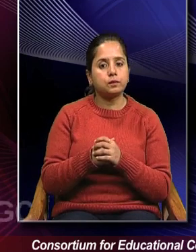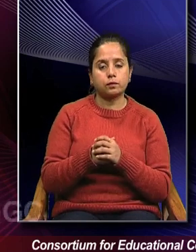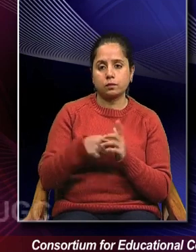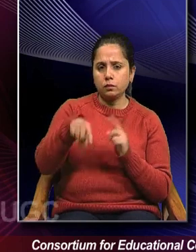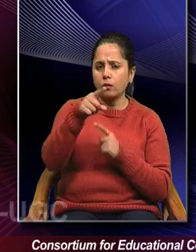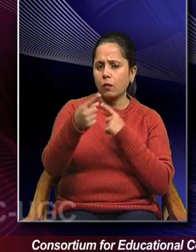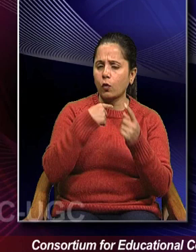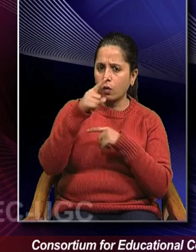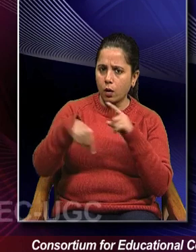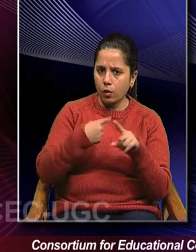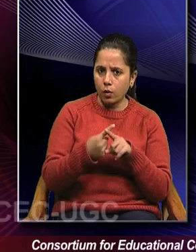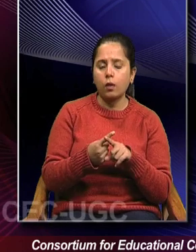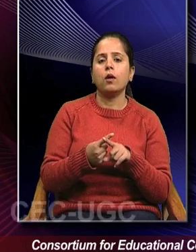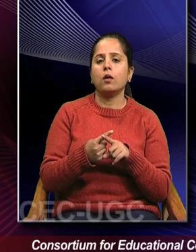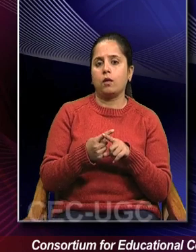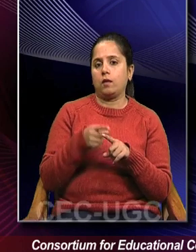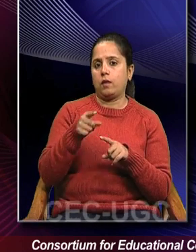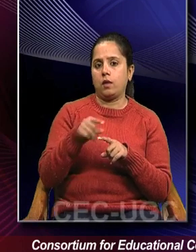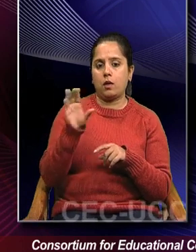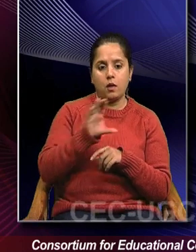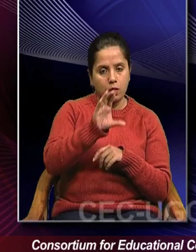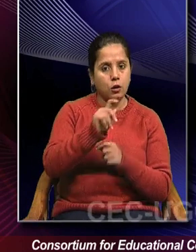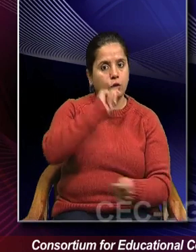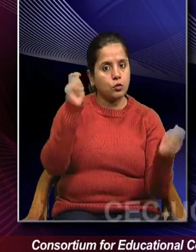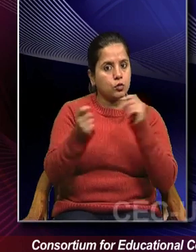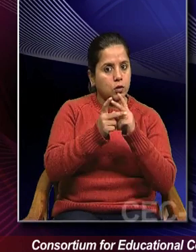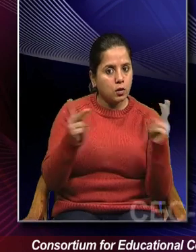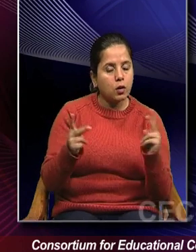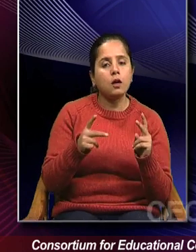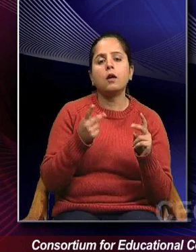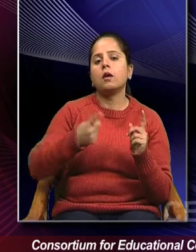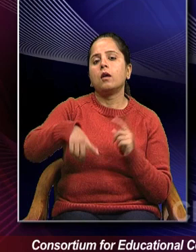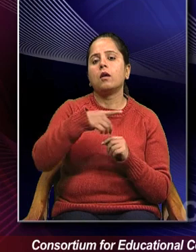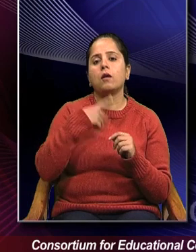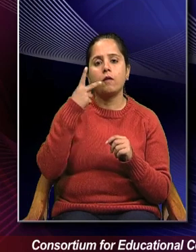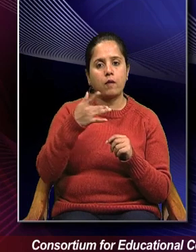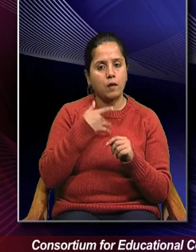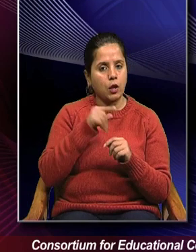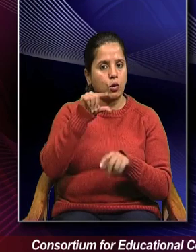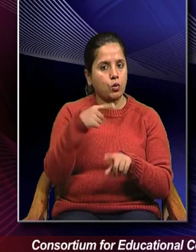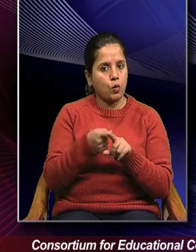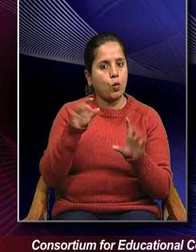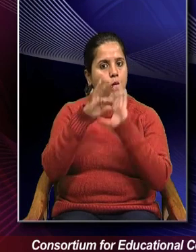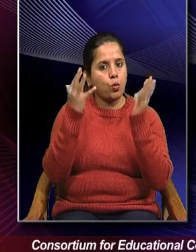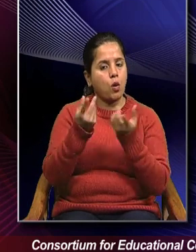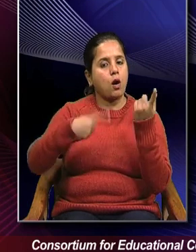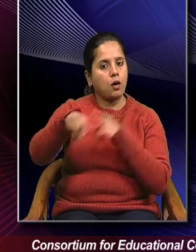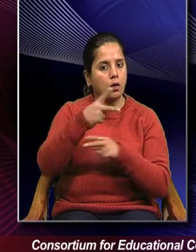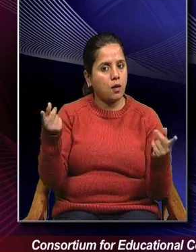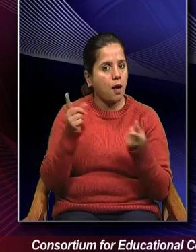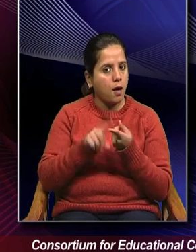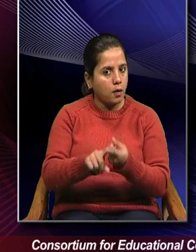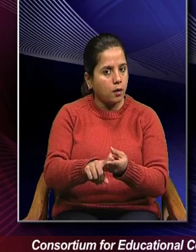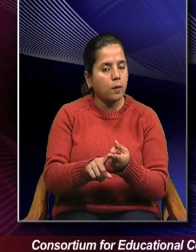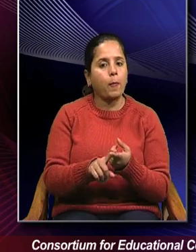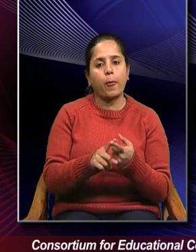you talk about how industrial revolution in a way made Britain as a workshop of the world, and it